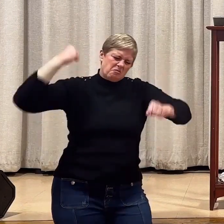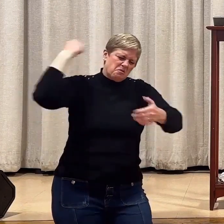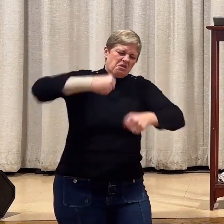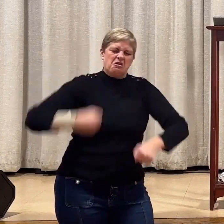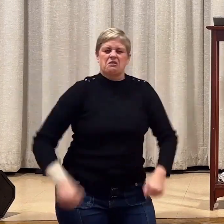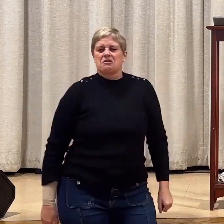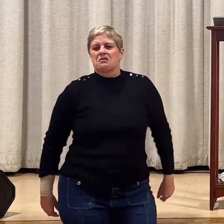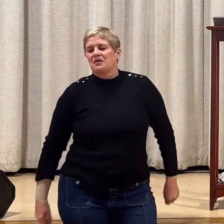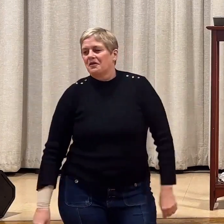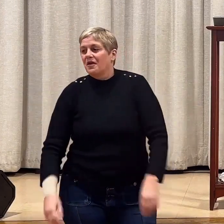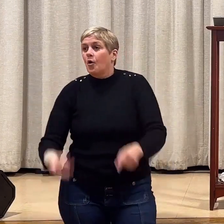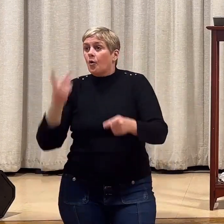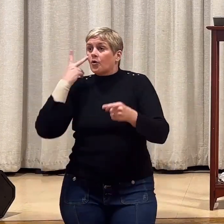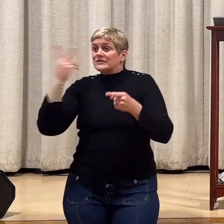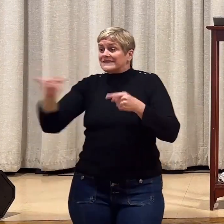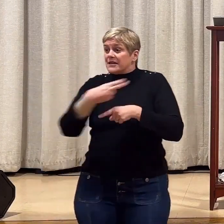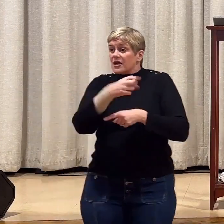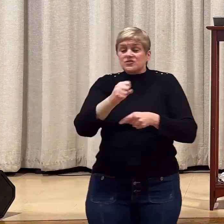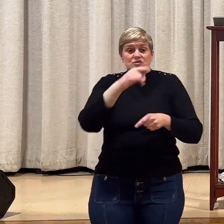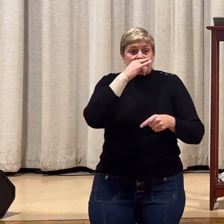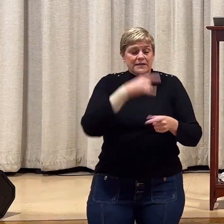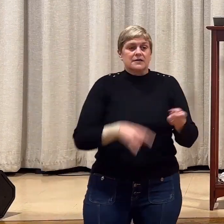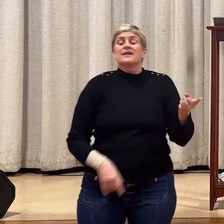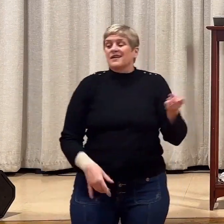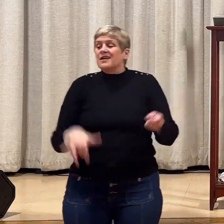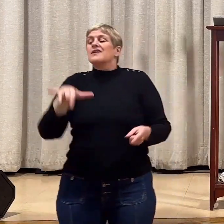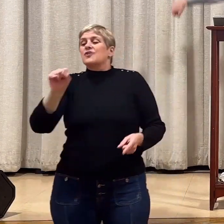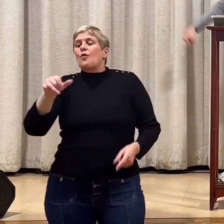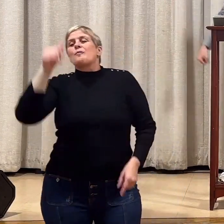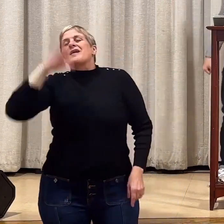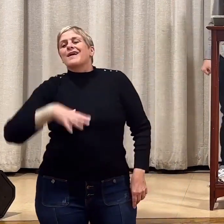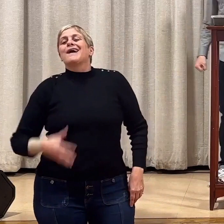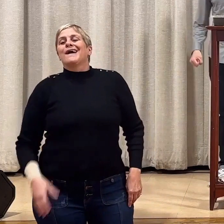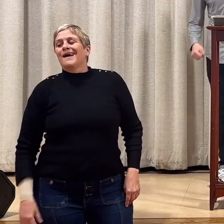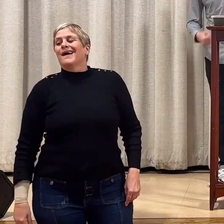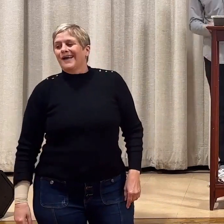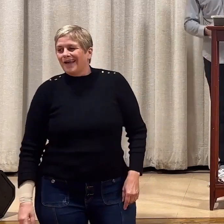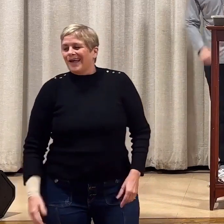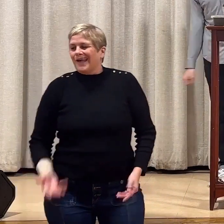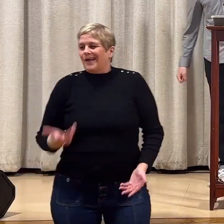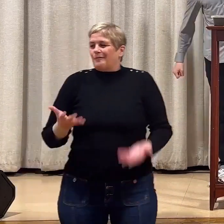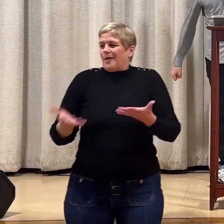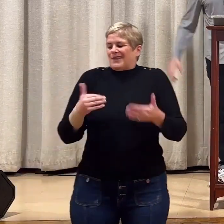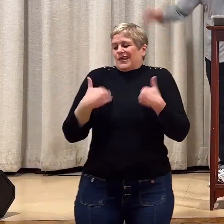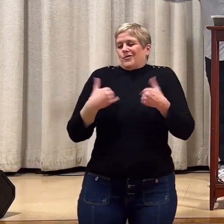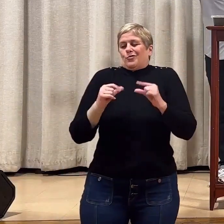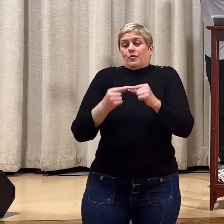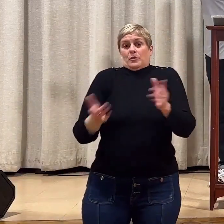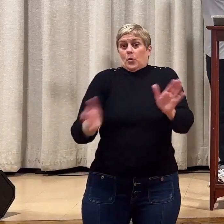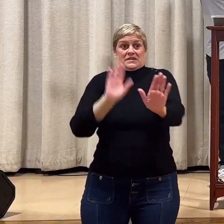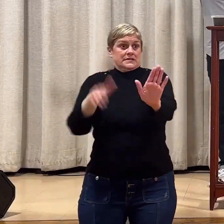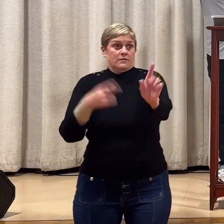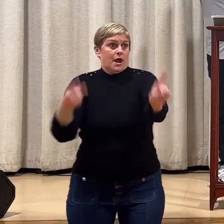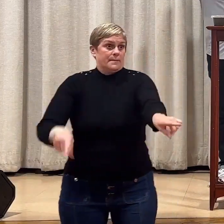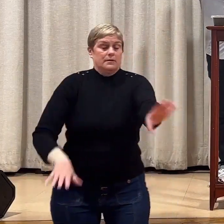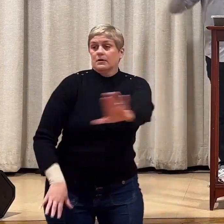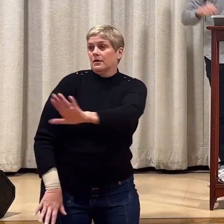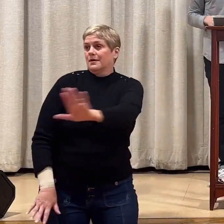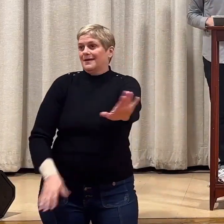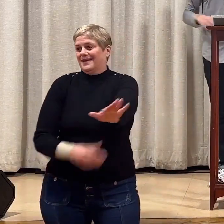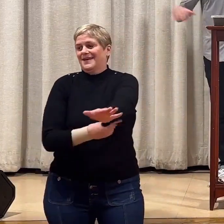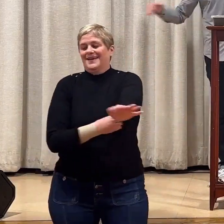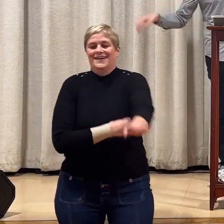Amen. Or you see that high schooler be like, yo, my guy, you know, maybe he's at youth group or something. This never happened at youth group, by the way. Don't